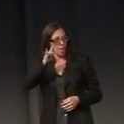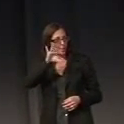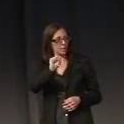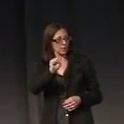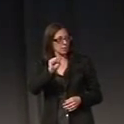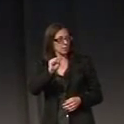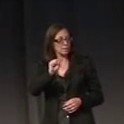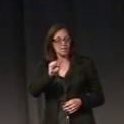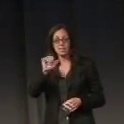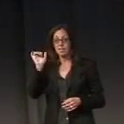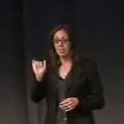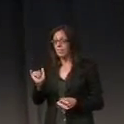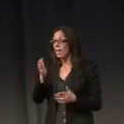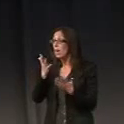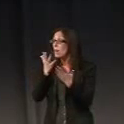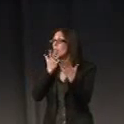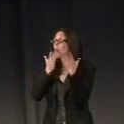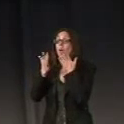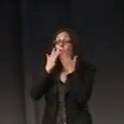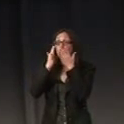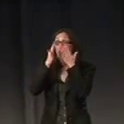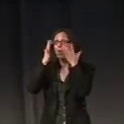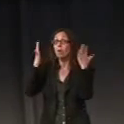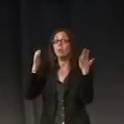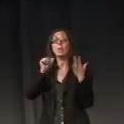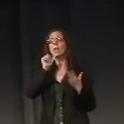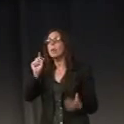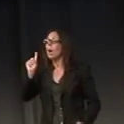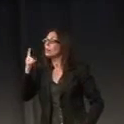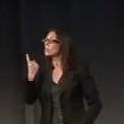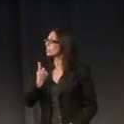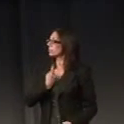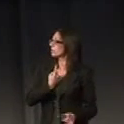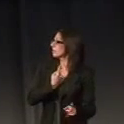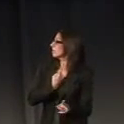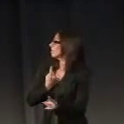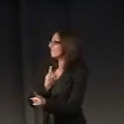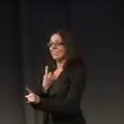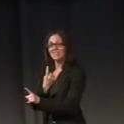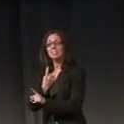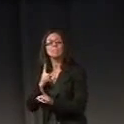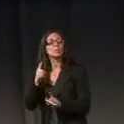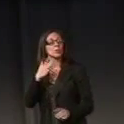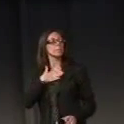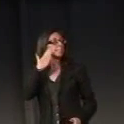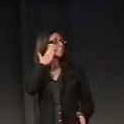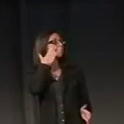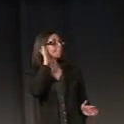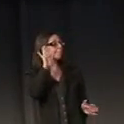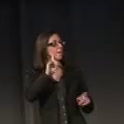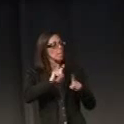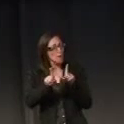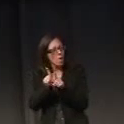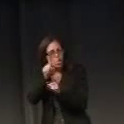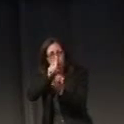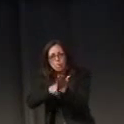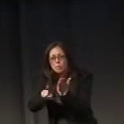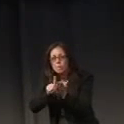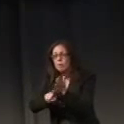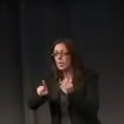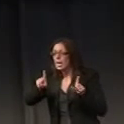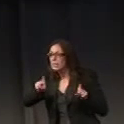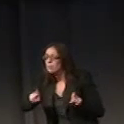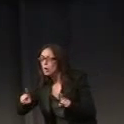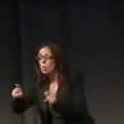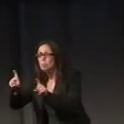Seeing color was no longer a privileged form of knowledge, but also an inquiry into, an embodied experiment of, and